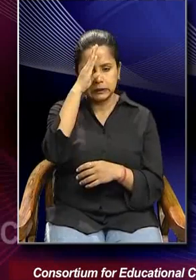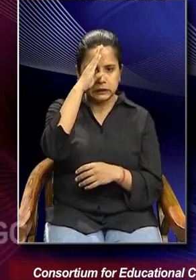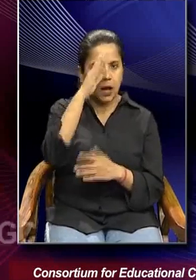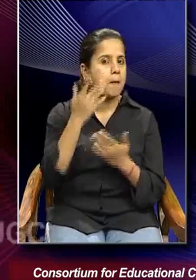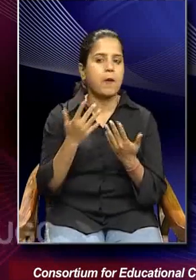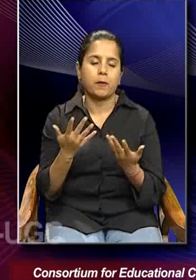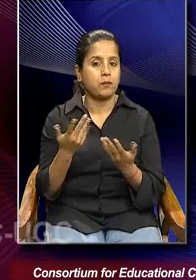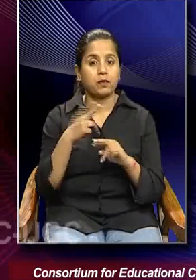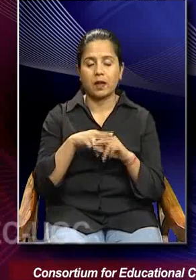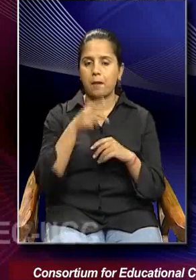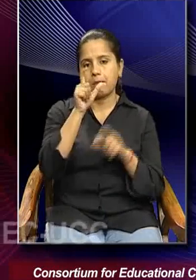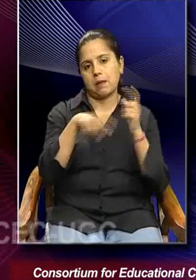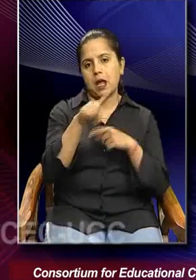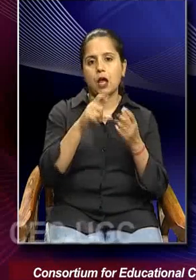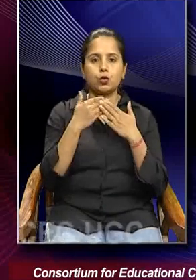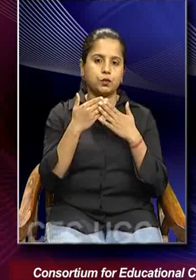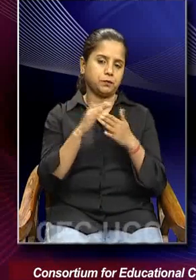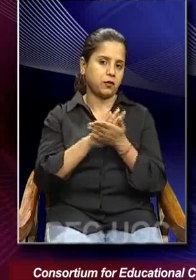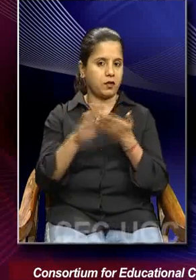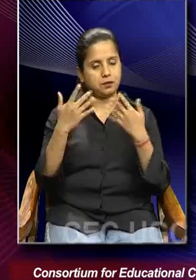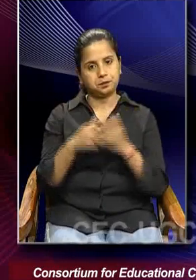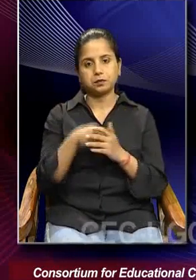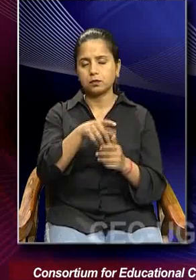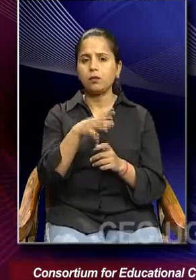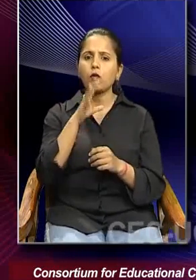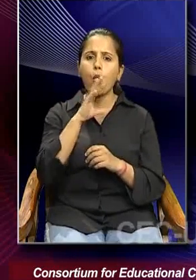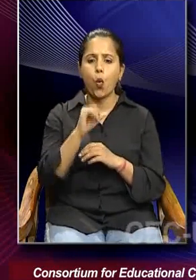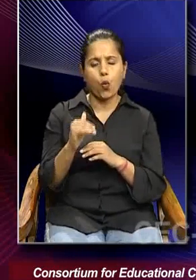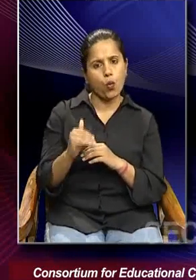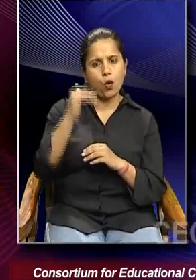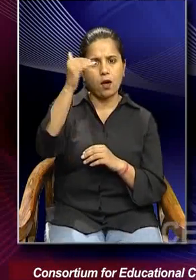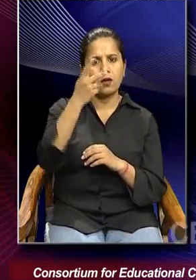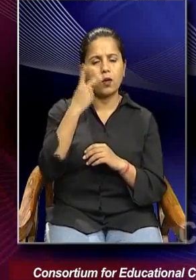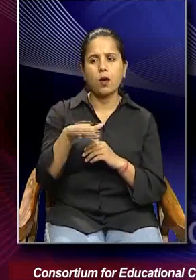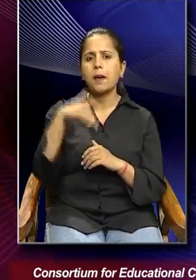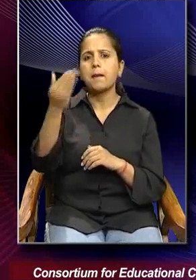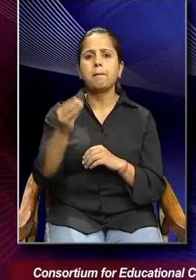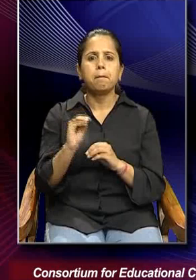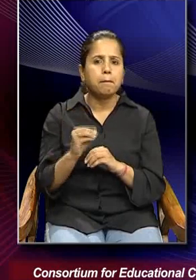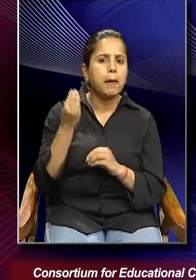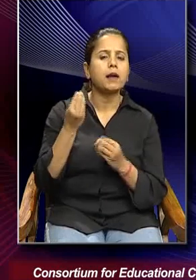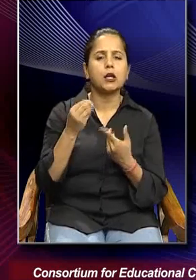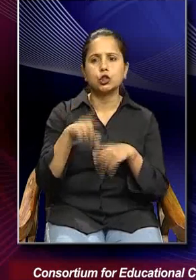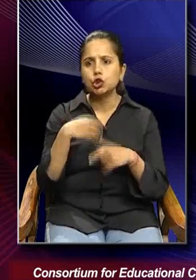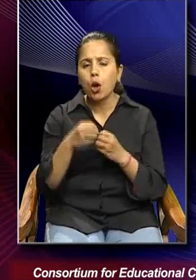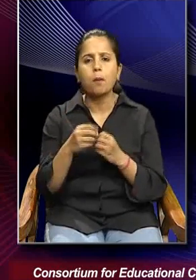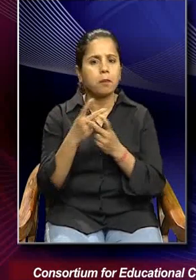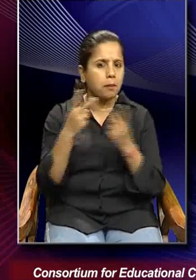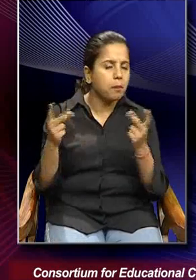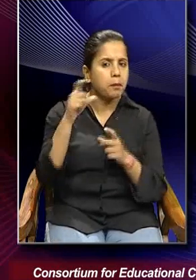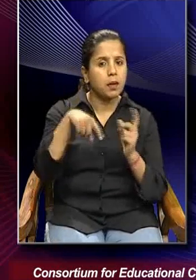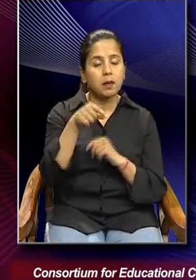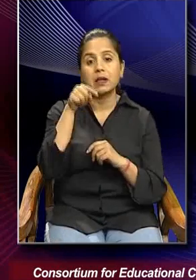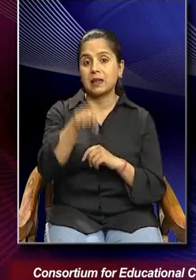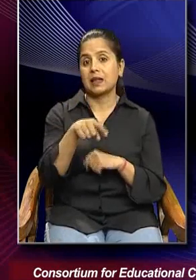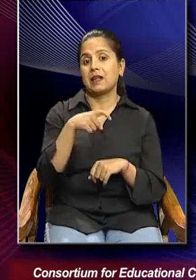people complete their education and they grow old enough to look for better livelihood opportunities,